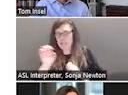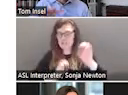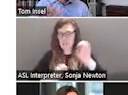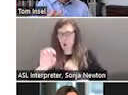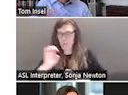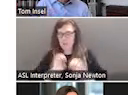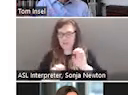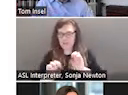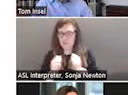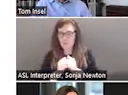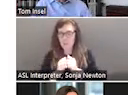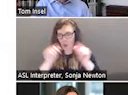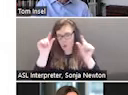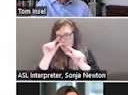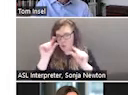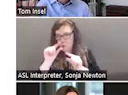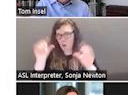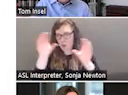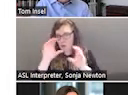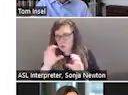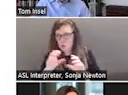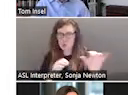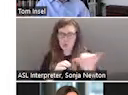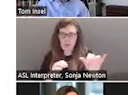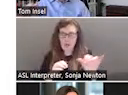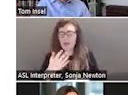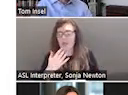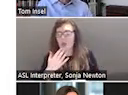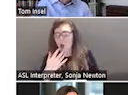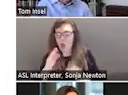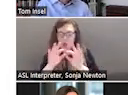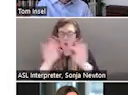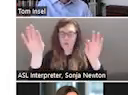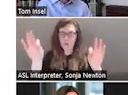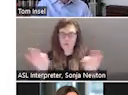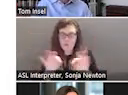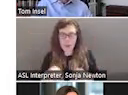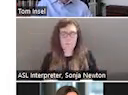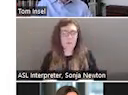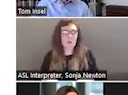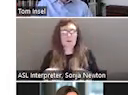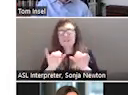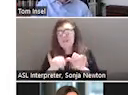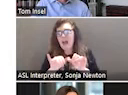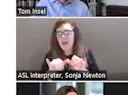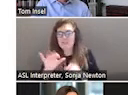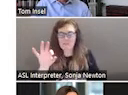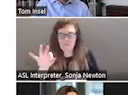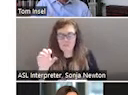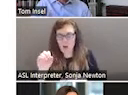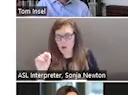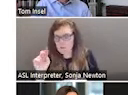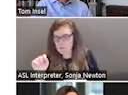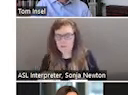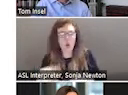like on weird things like the color of the frame or the size of the font, whatever it is. And they may do that over the course